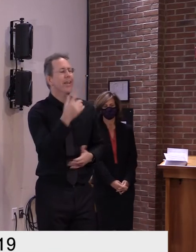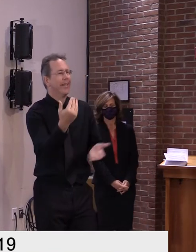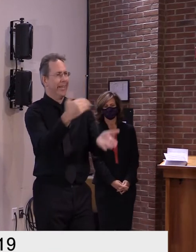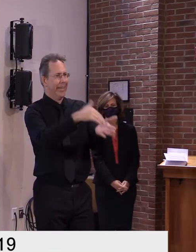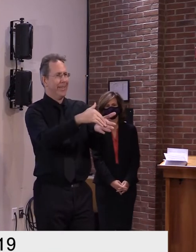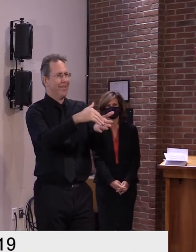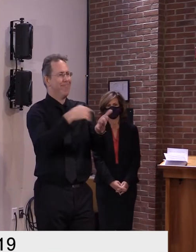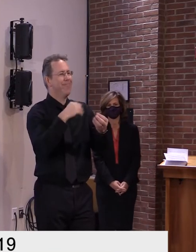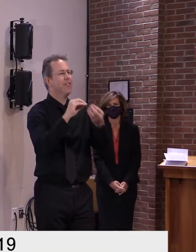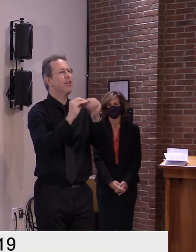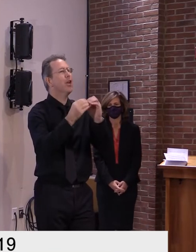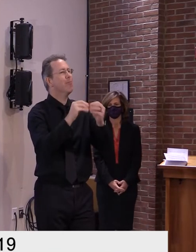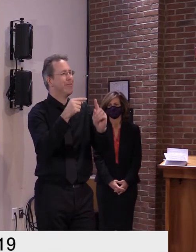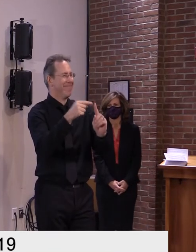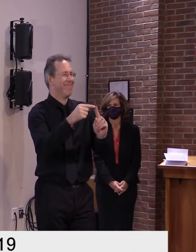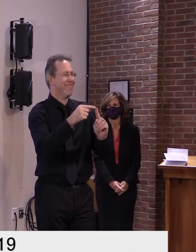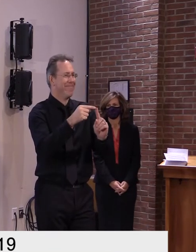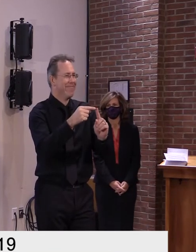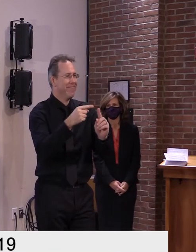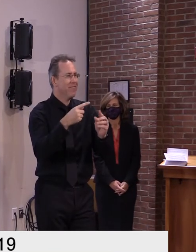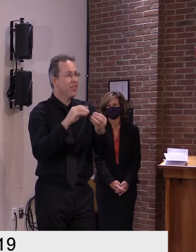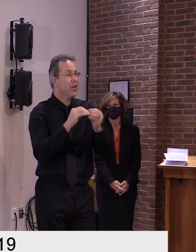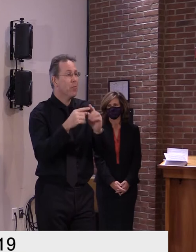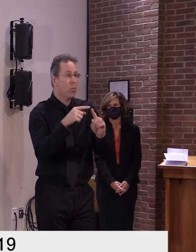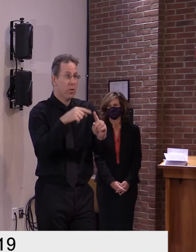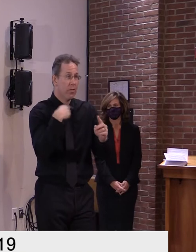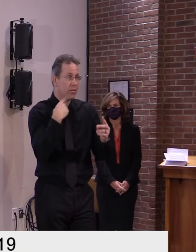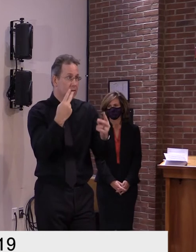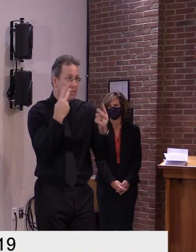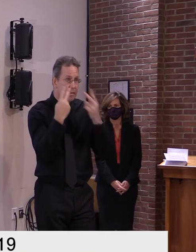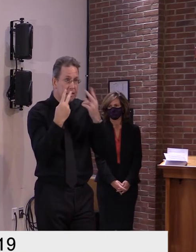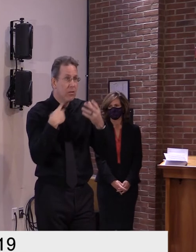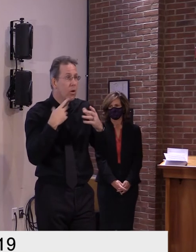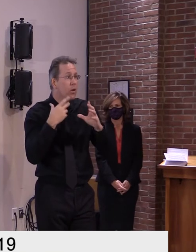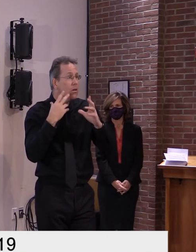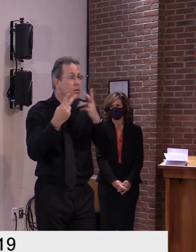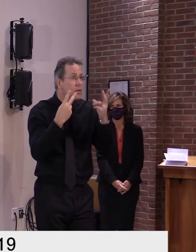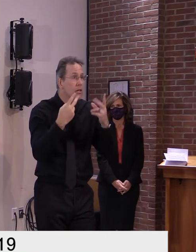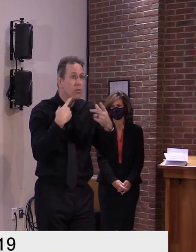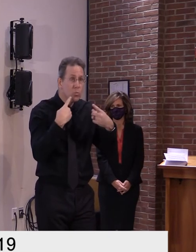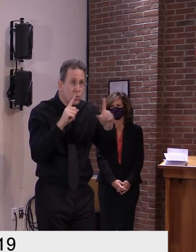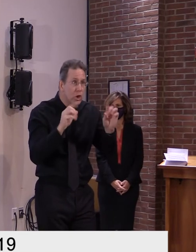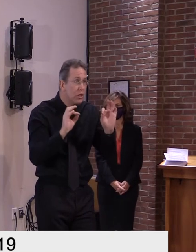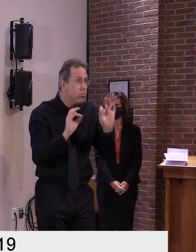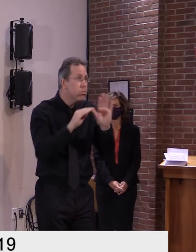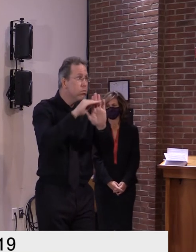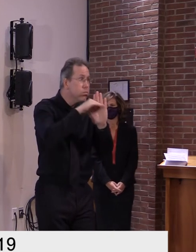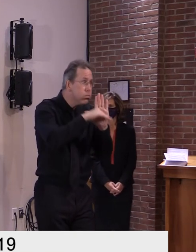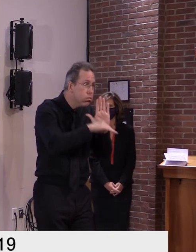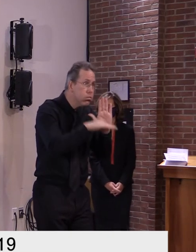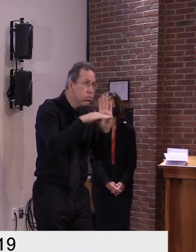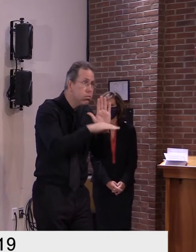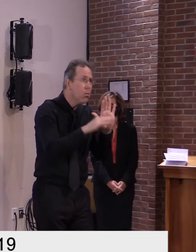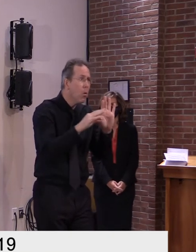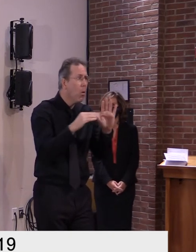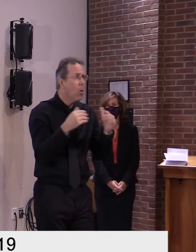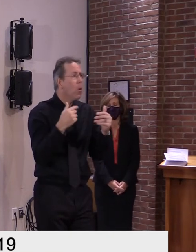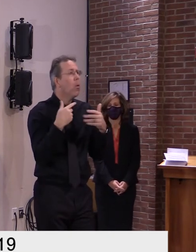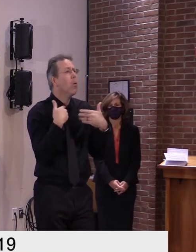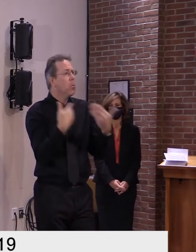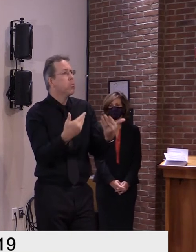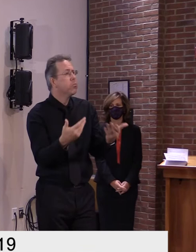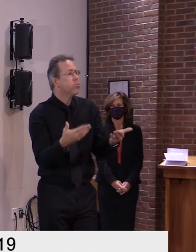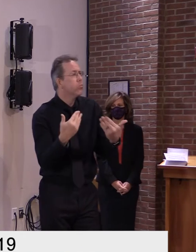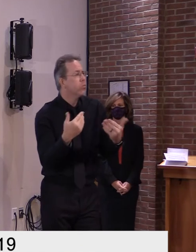we were doing it, I thought was effective, and that's the way we'll work our way back out of it. So once we start to see the numbers